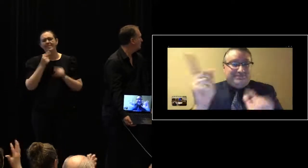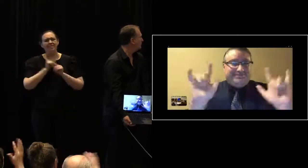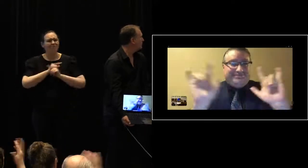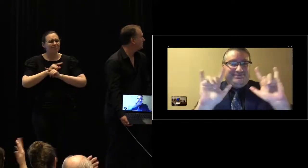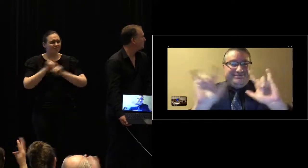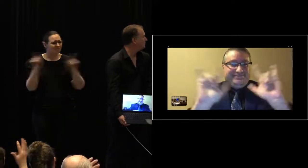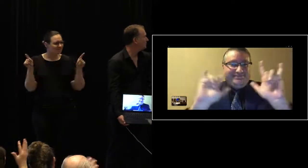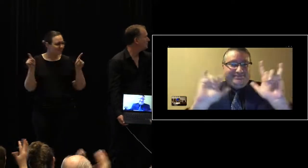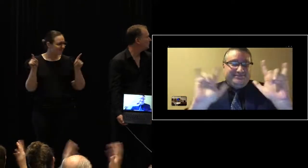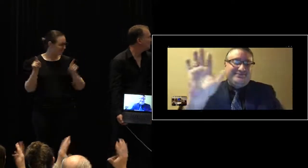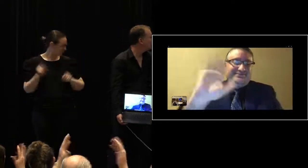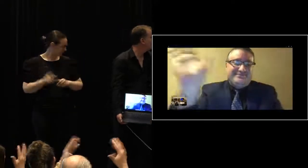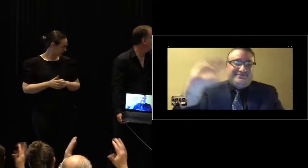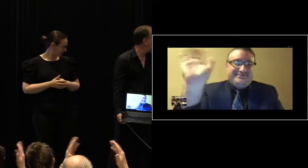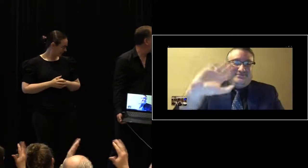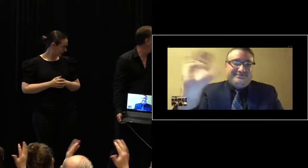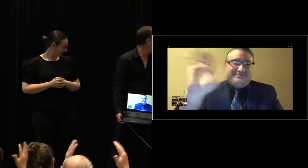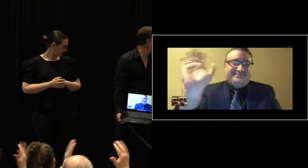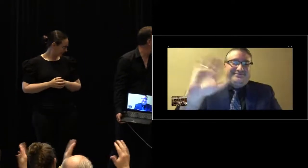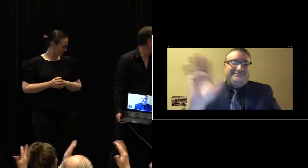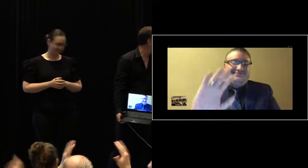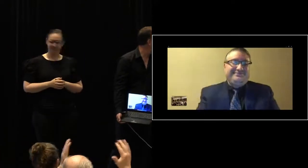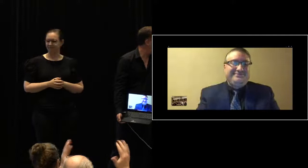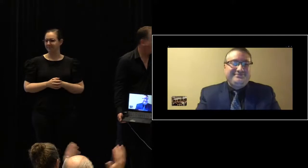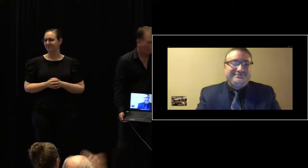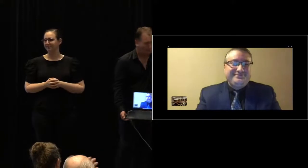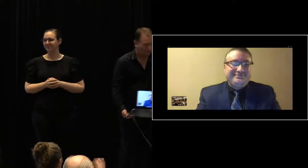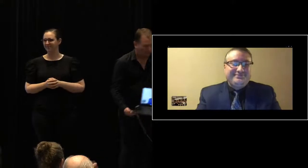Thank you. Thank you all.